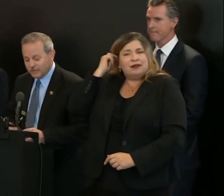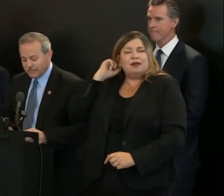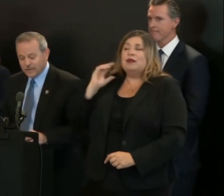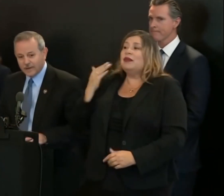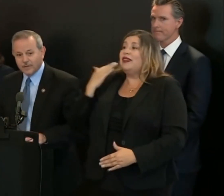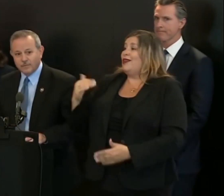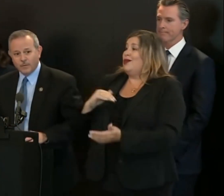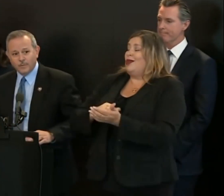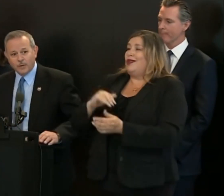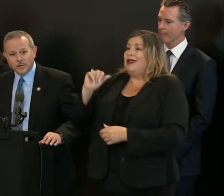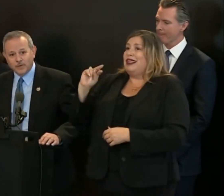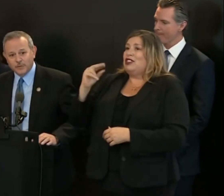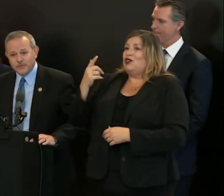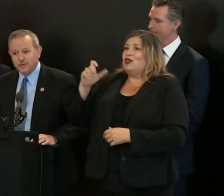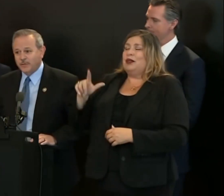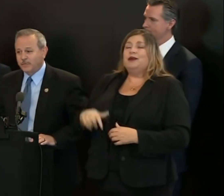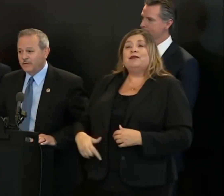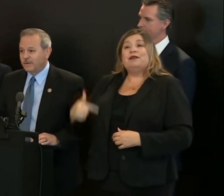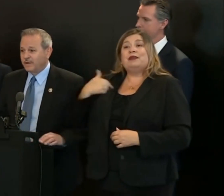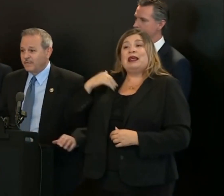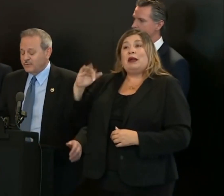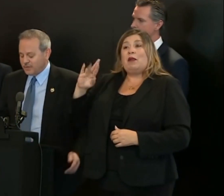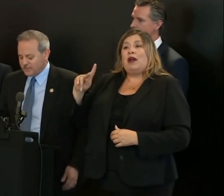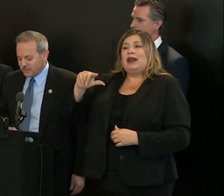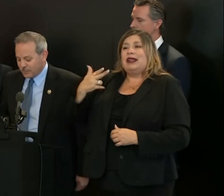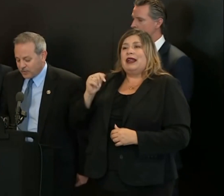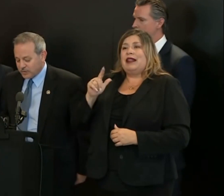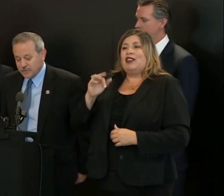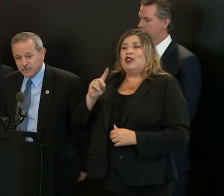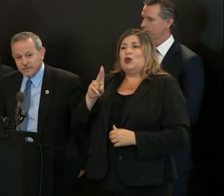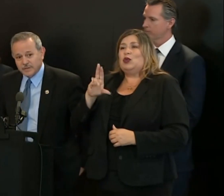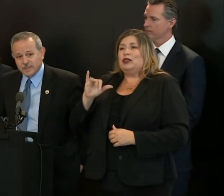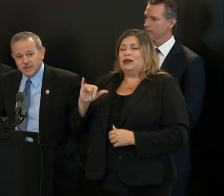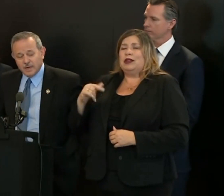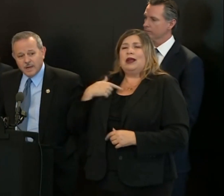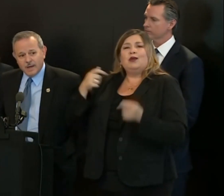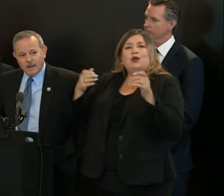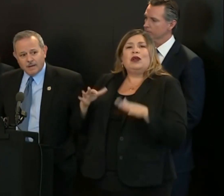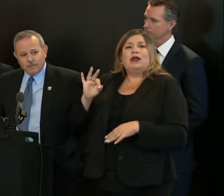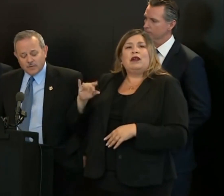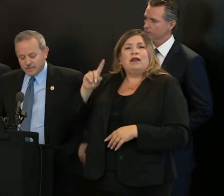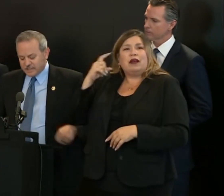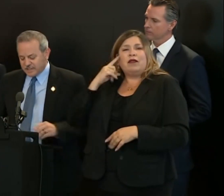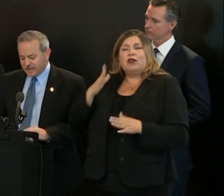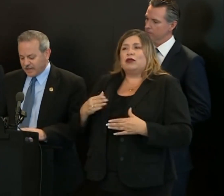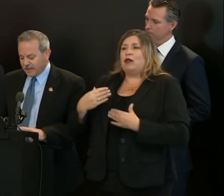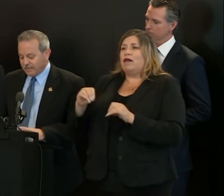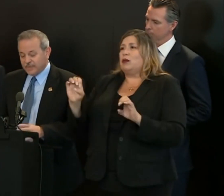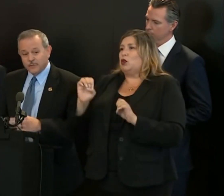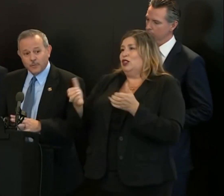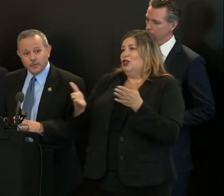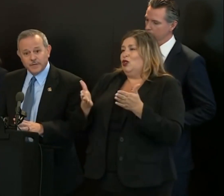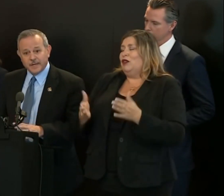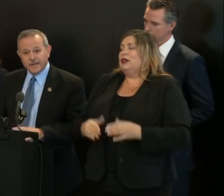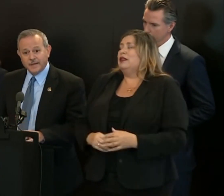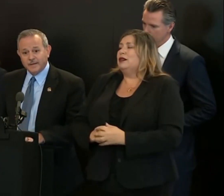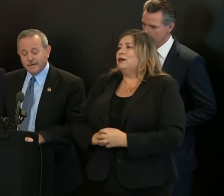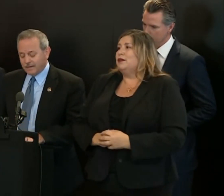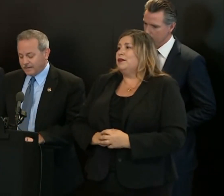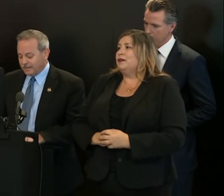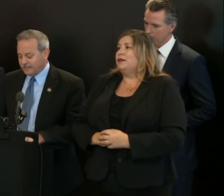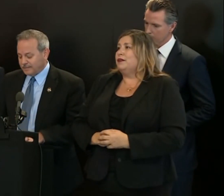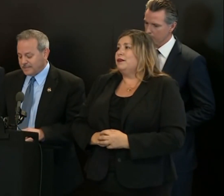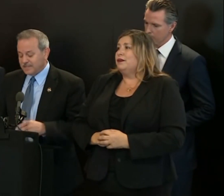Thanks, Dr. Angel. Good morning, Mark Ghilarducci, Director of the Governor's Office of Emergency Services. First, let me just say, as you've heard